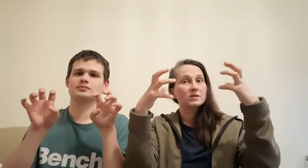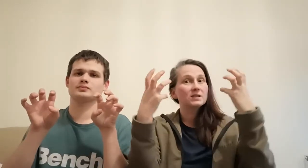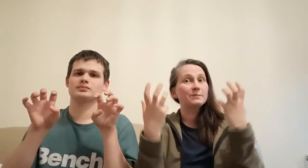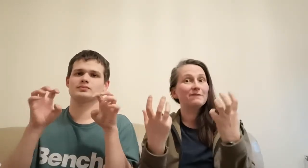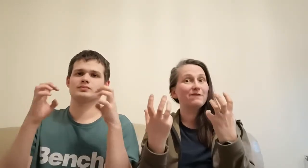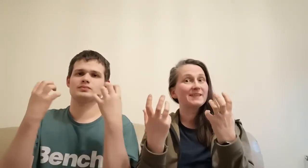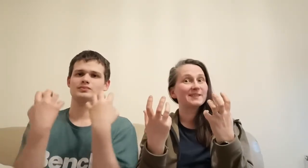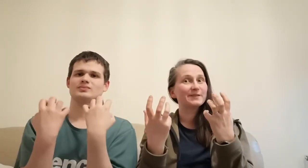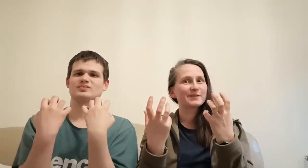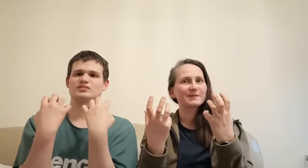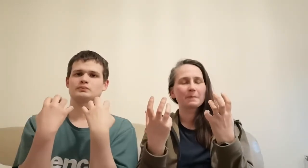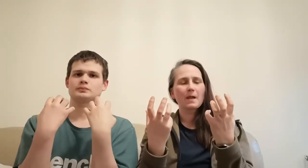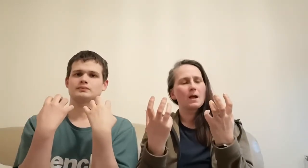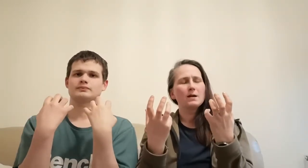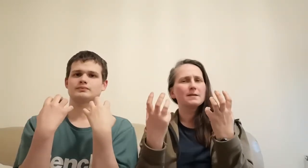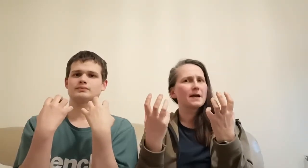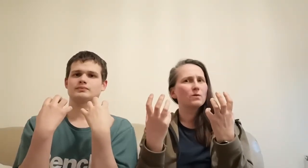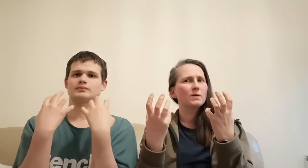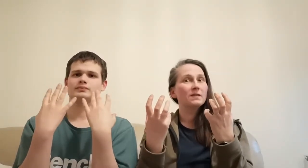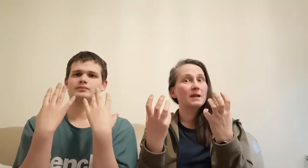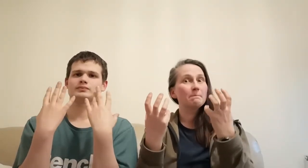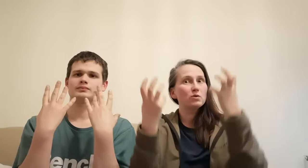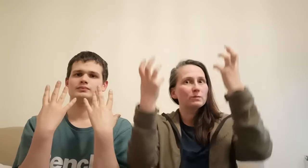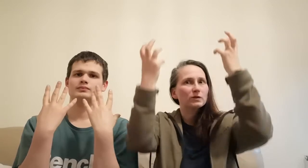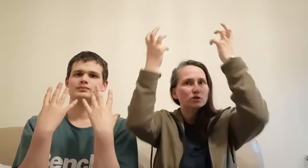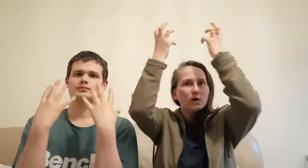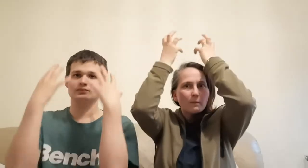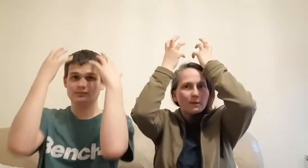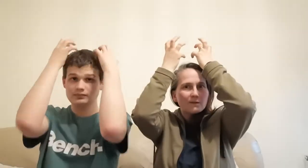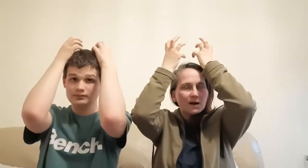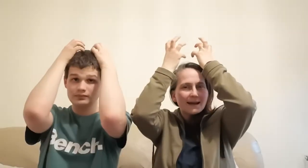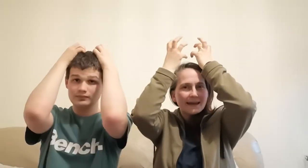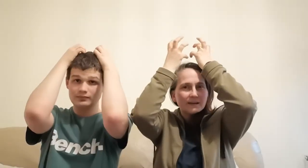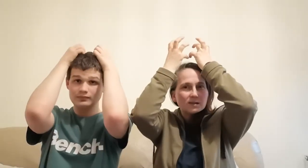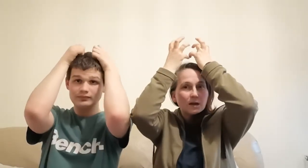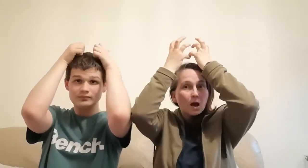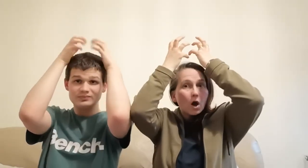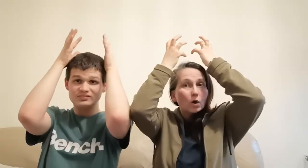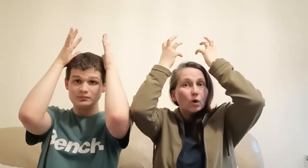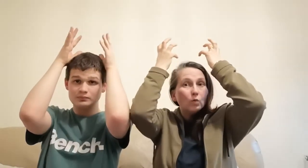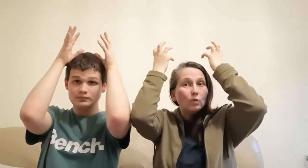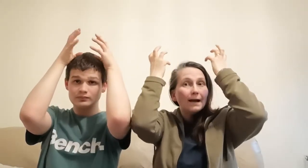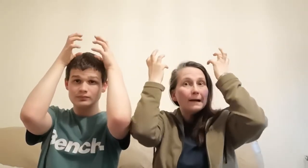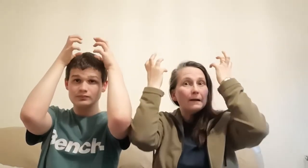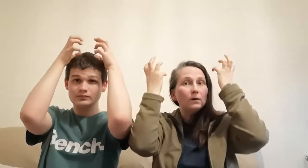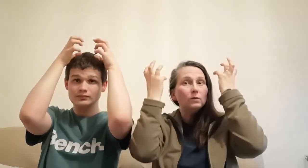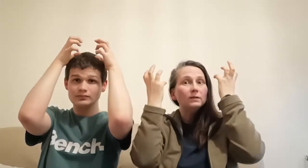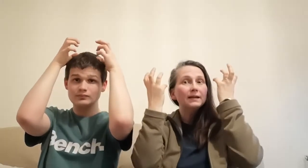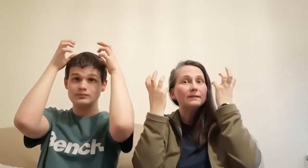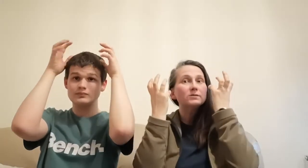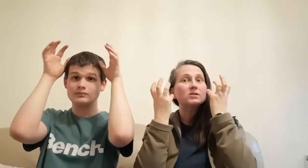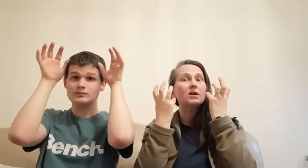need to be facing us. Now we then put them at the top of our head and go round the outside